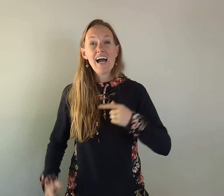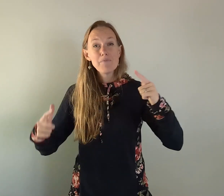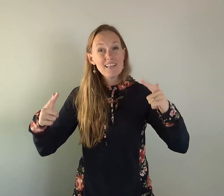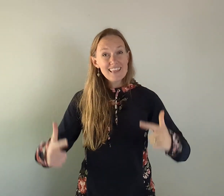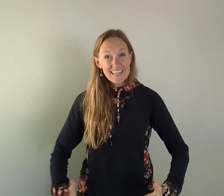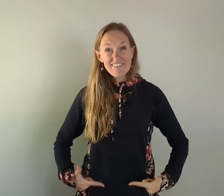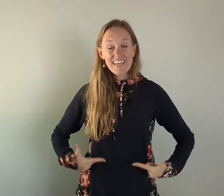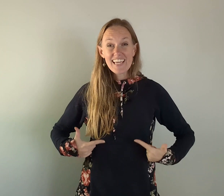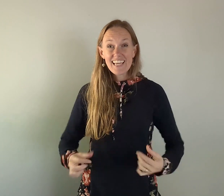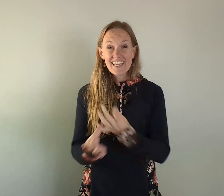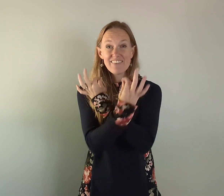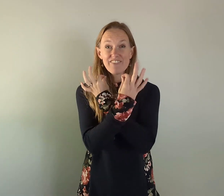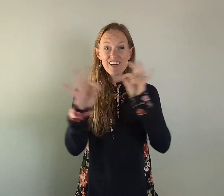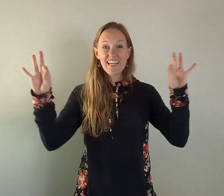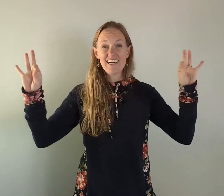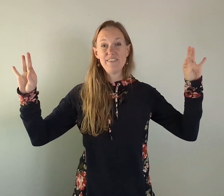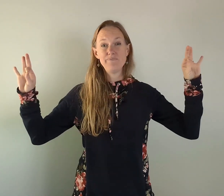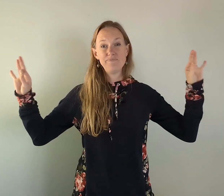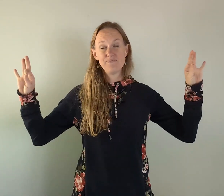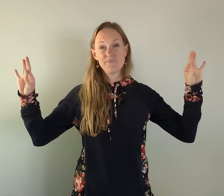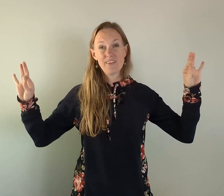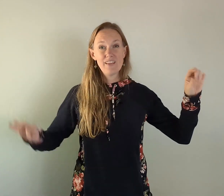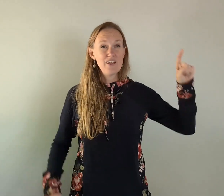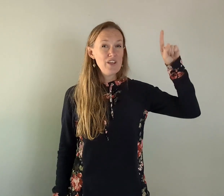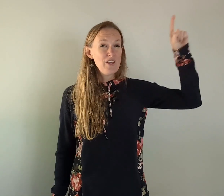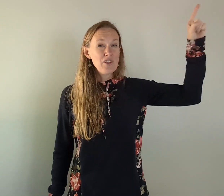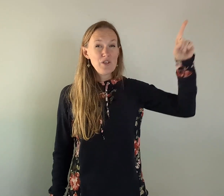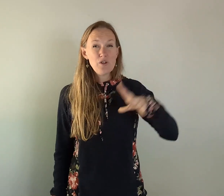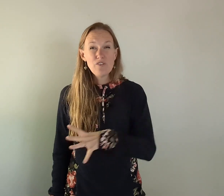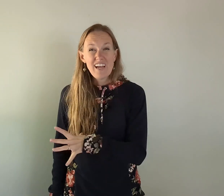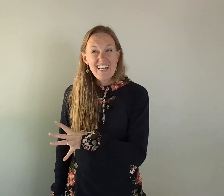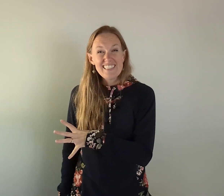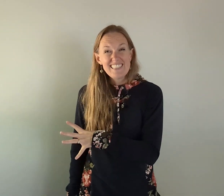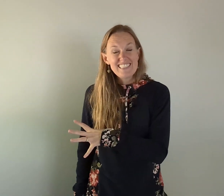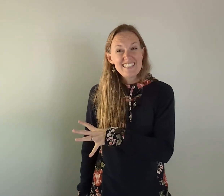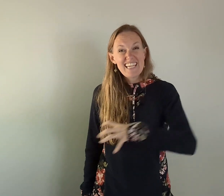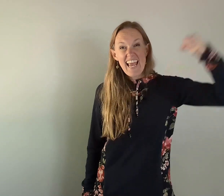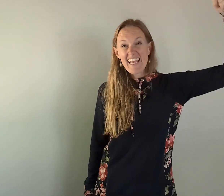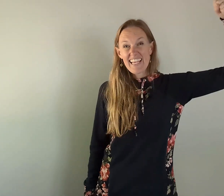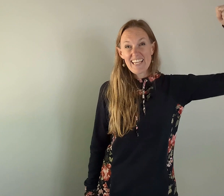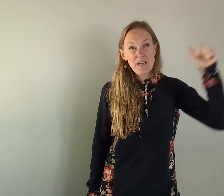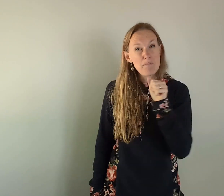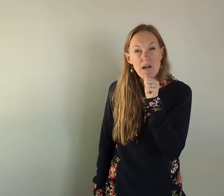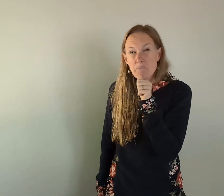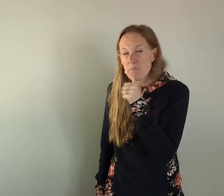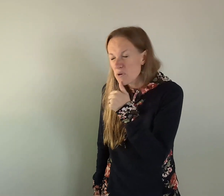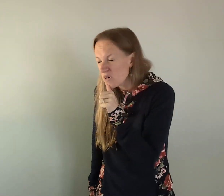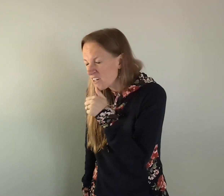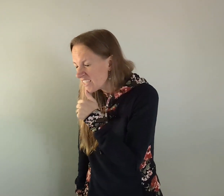I'm living in freedom. You've taken my